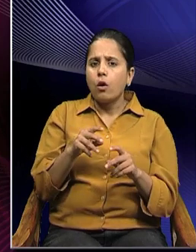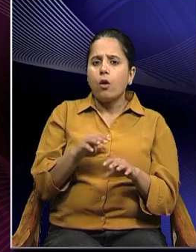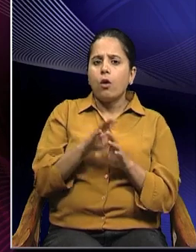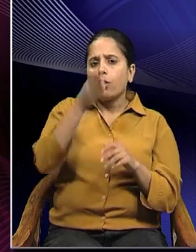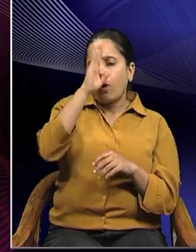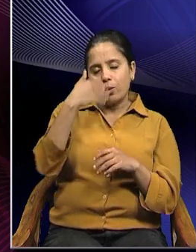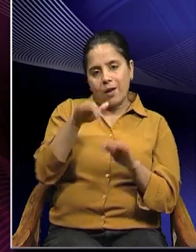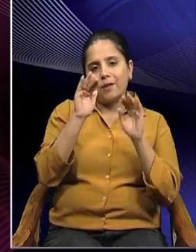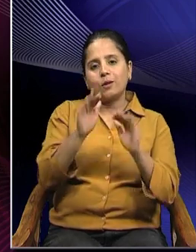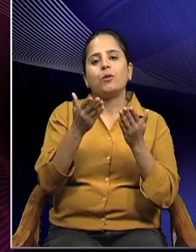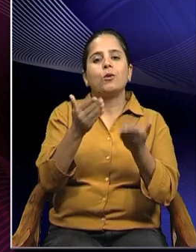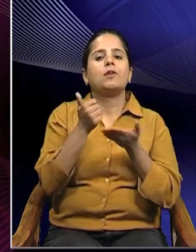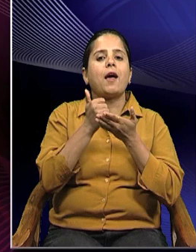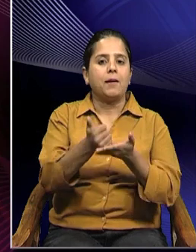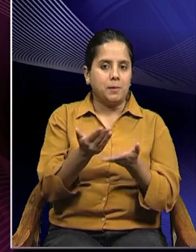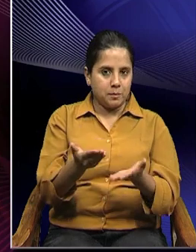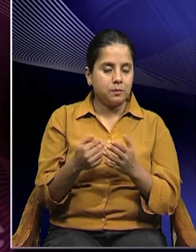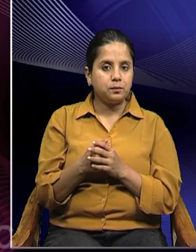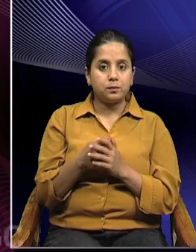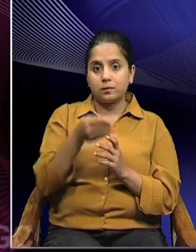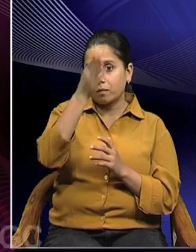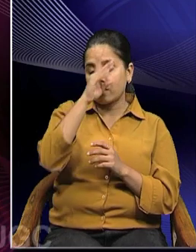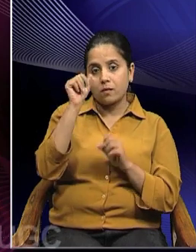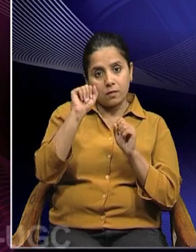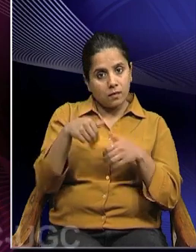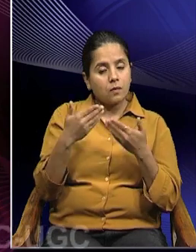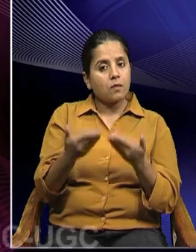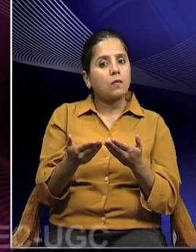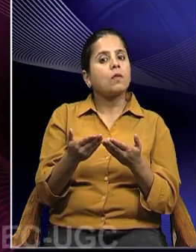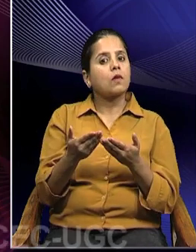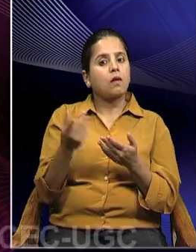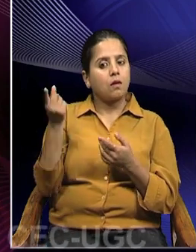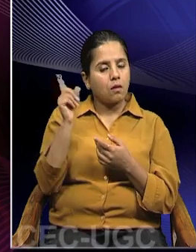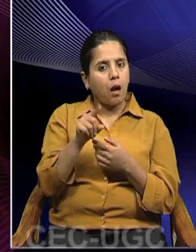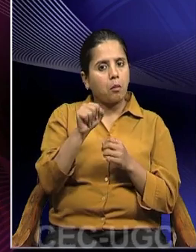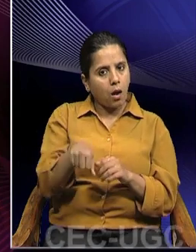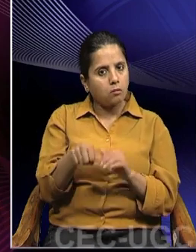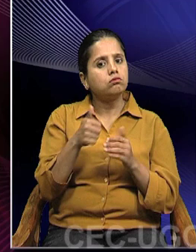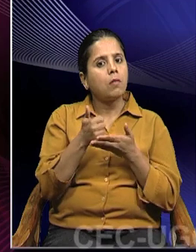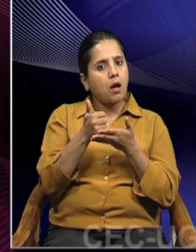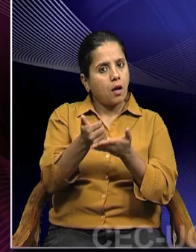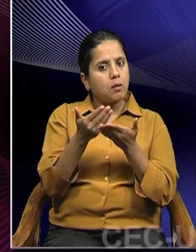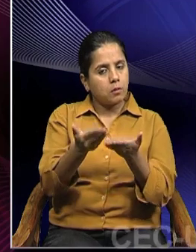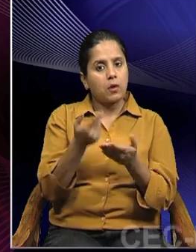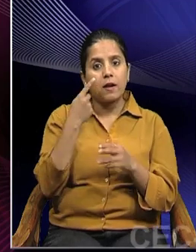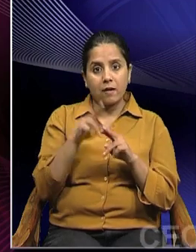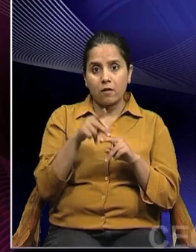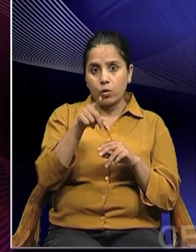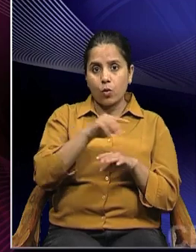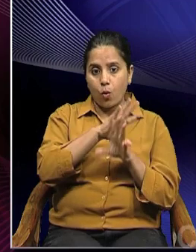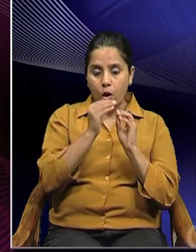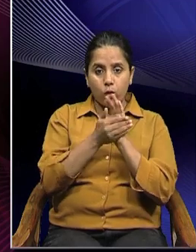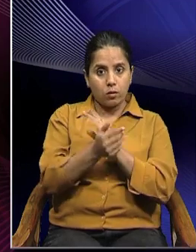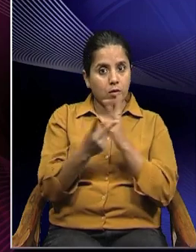to help you. So, even Almighty can come and help you if you bear these